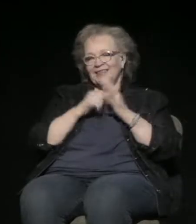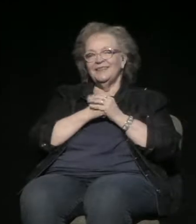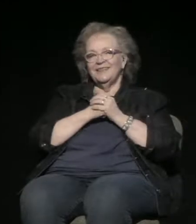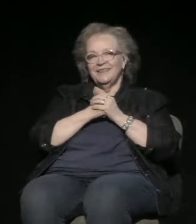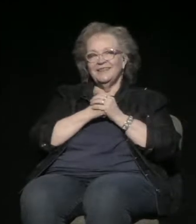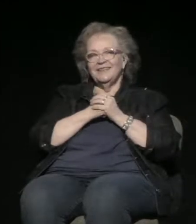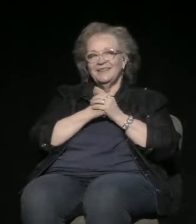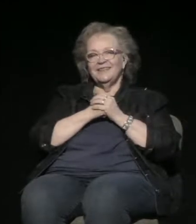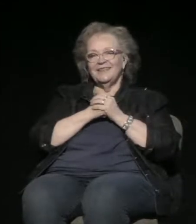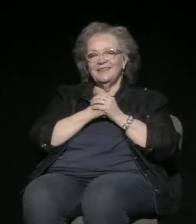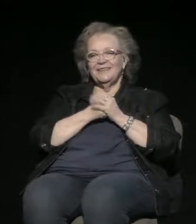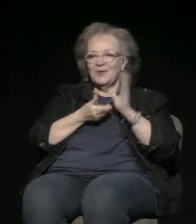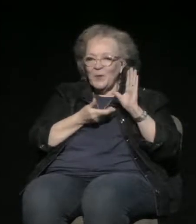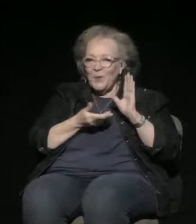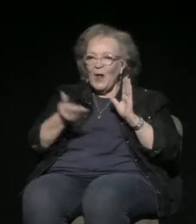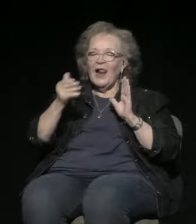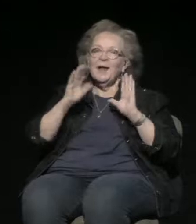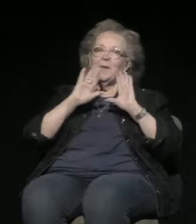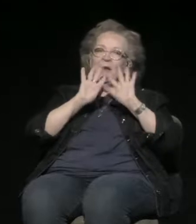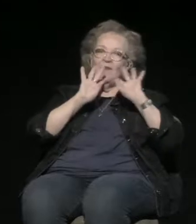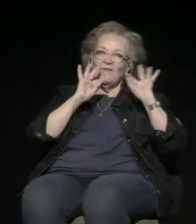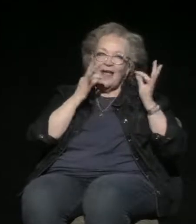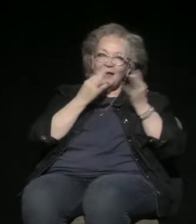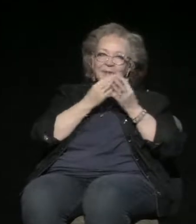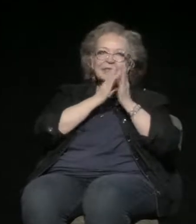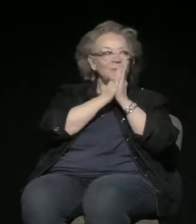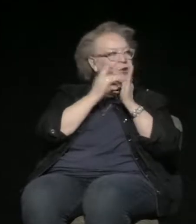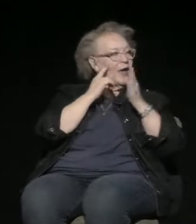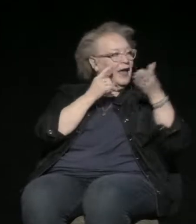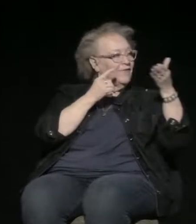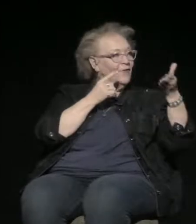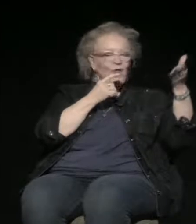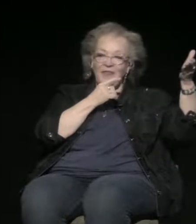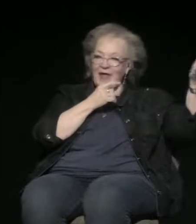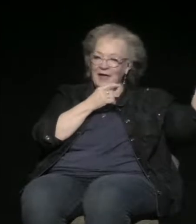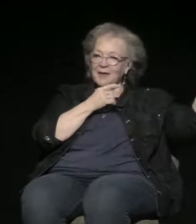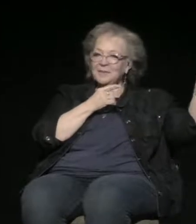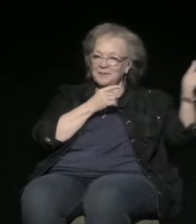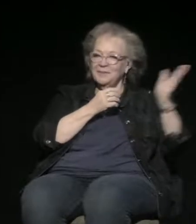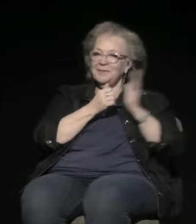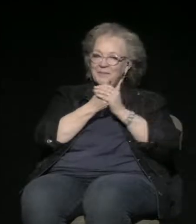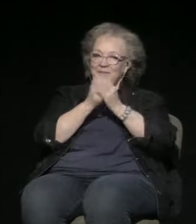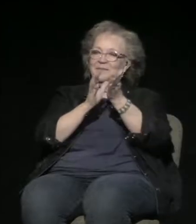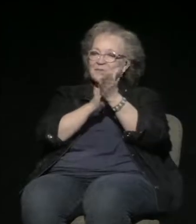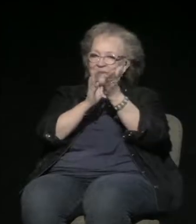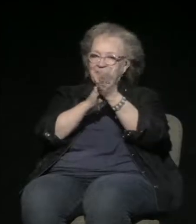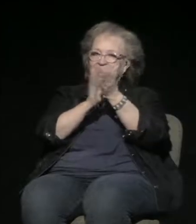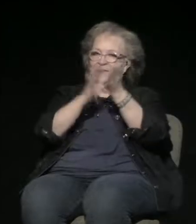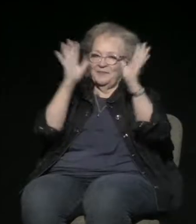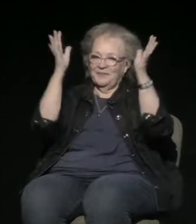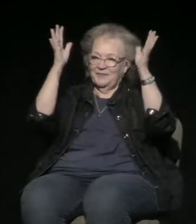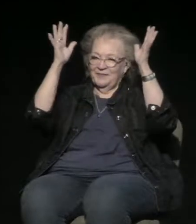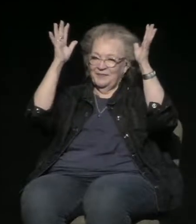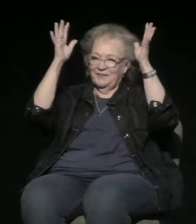So if you just welcome our families We're gonna get to pray for them And commit